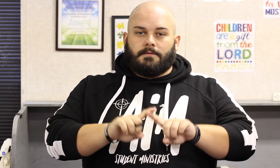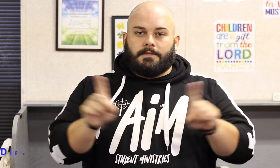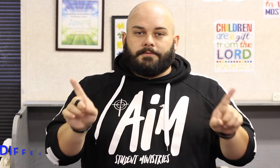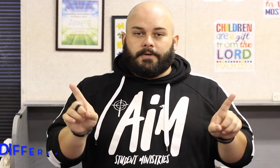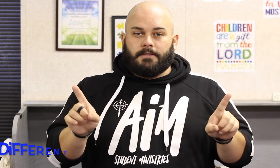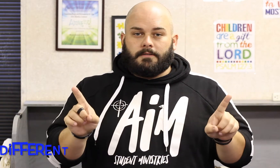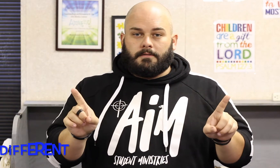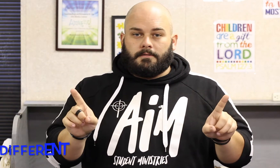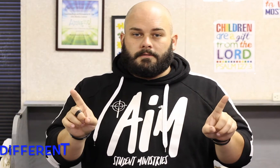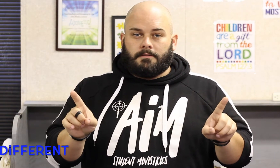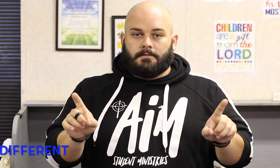Different?